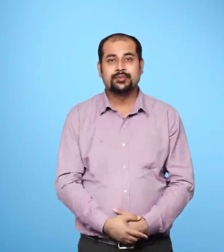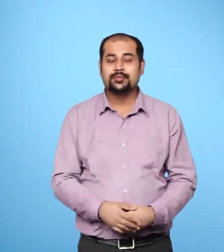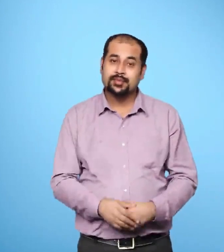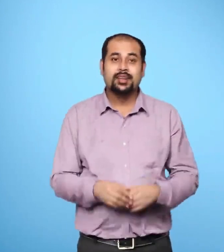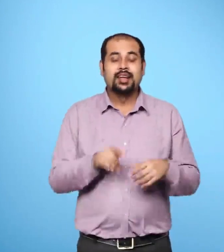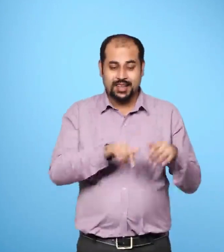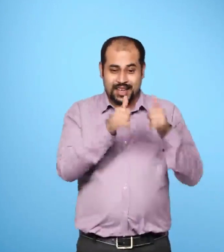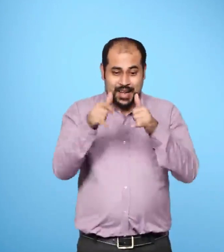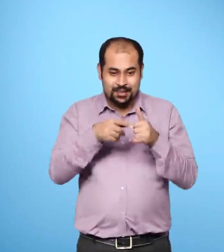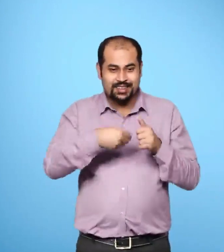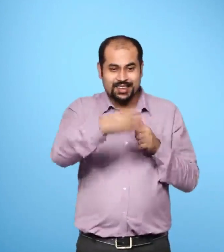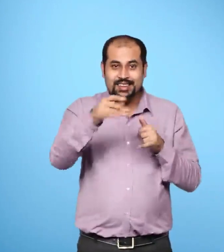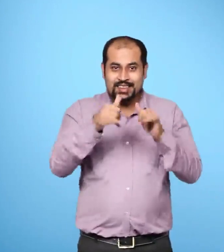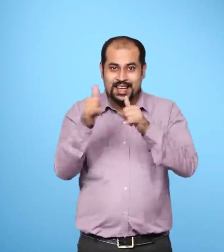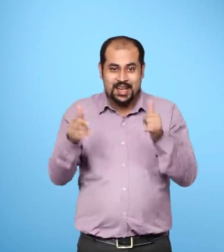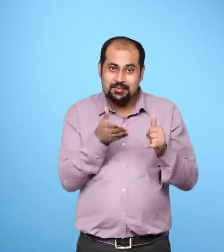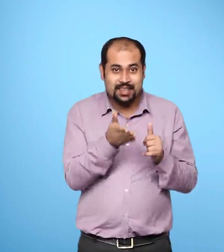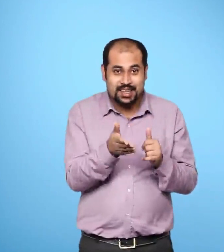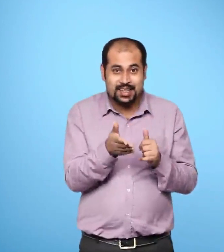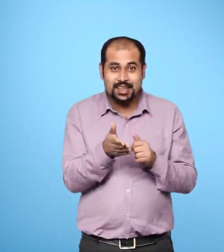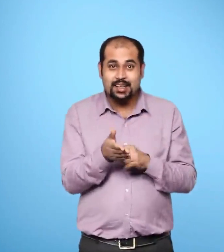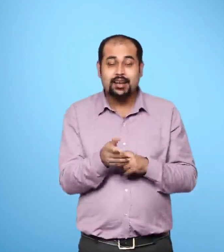You can play this game with your friend using the board.